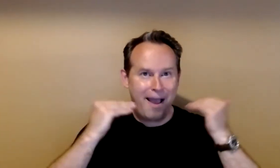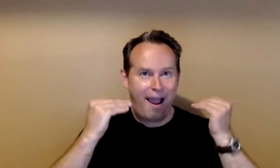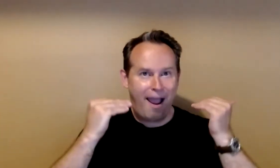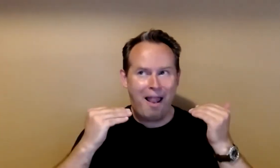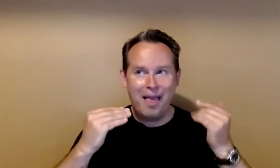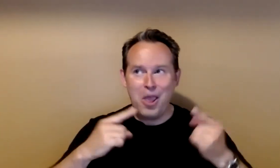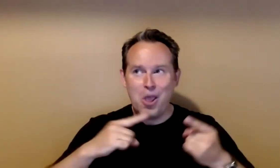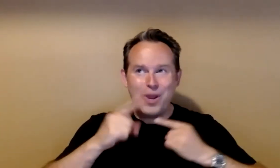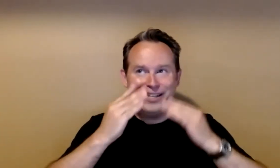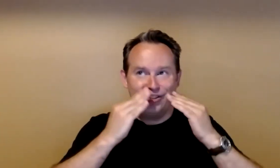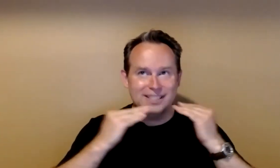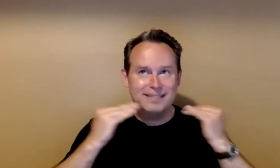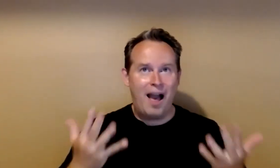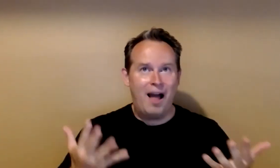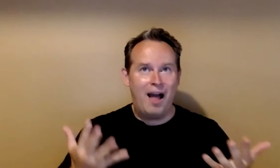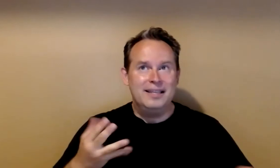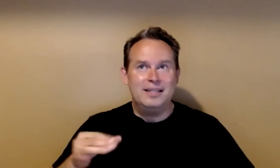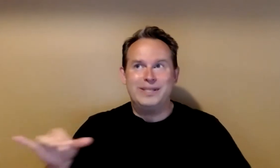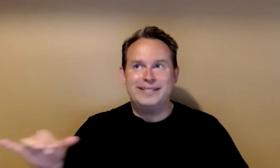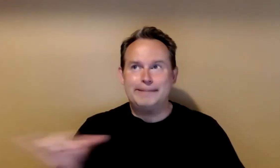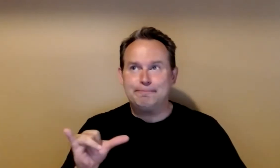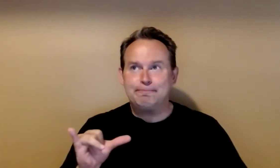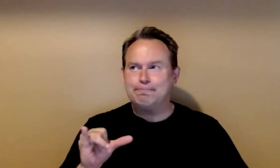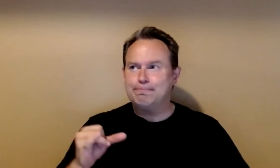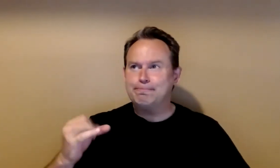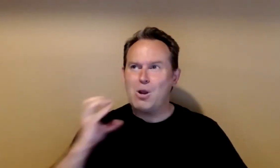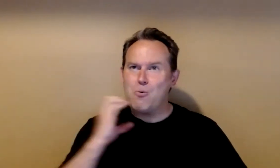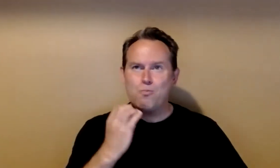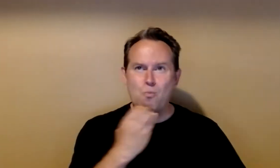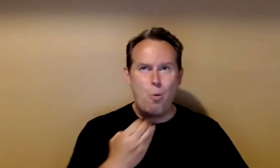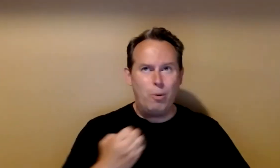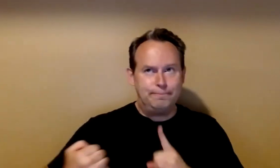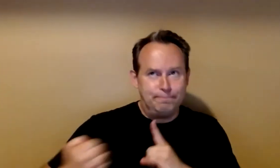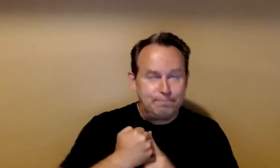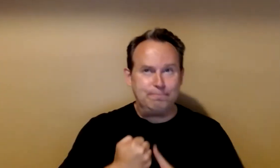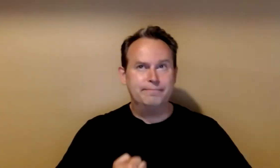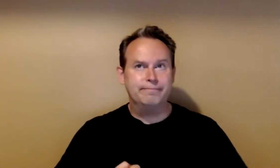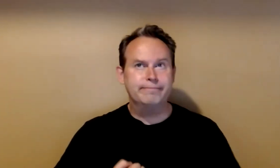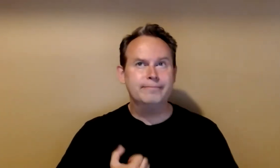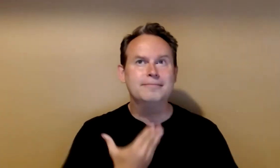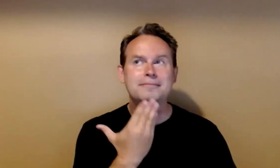smile. When she smiled, it was like the warmth that hits your